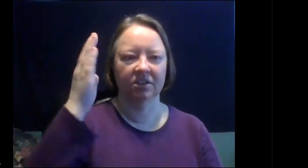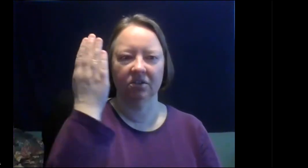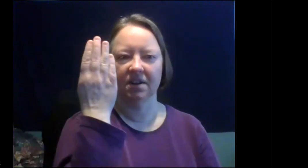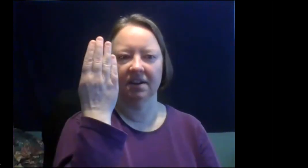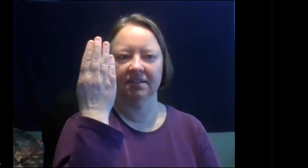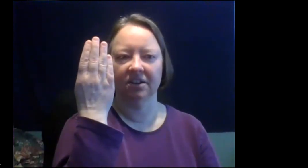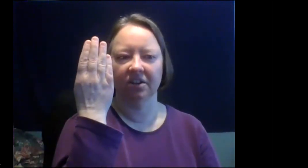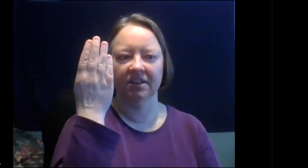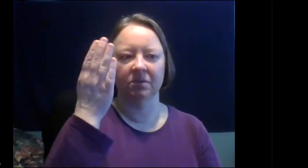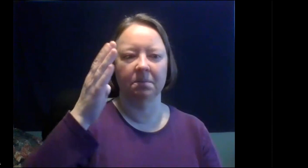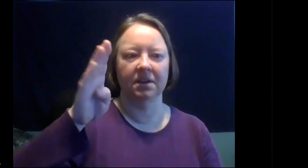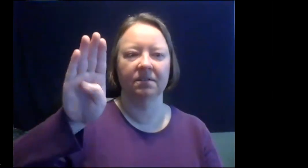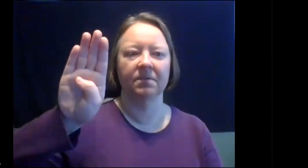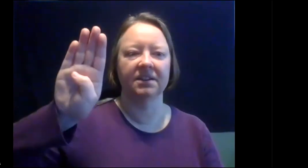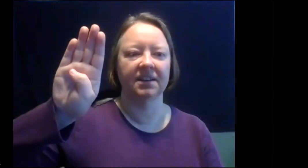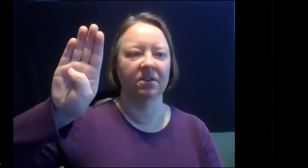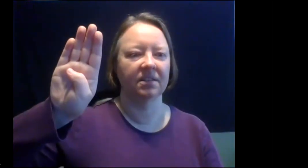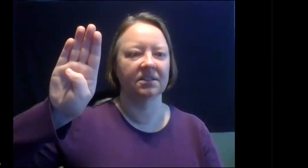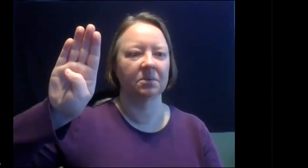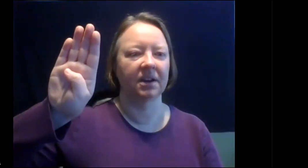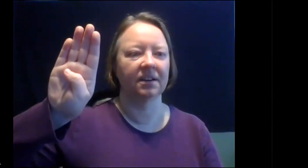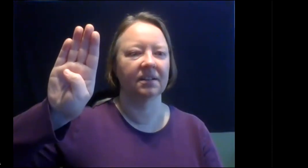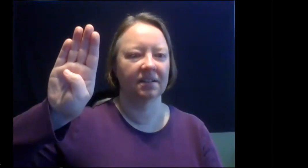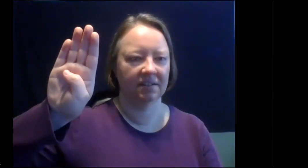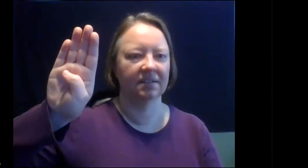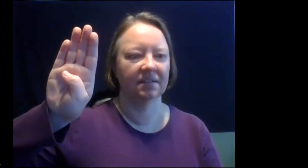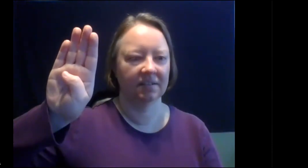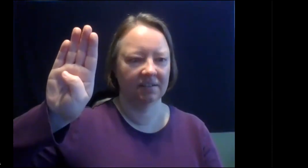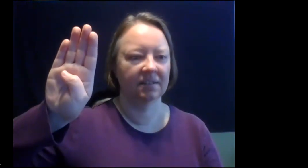So not necessarily this way, but face it out this way.